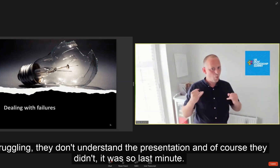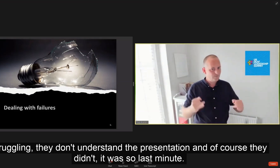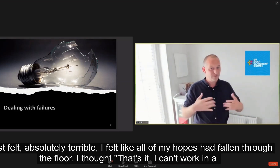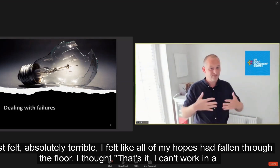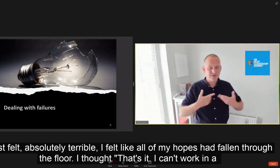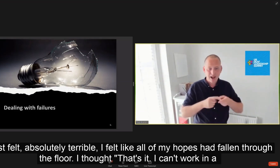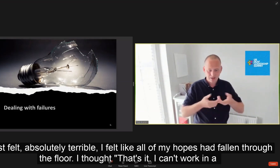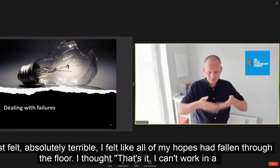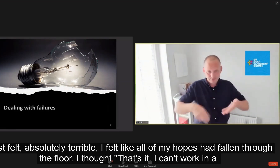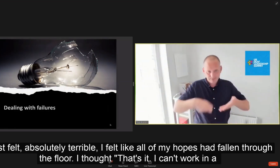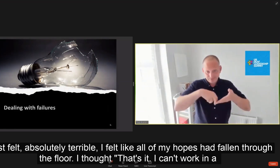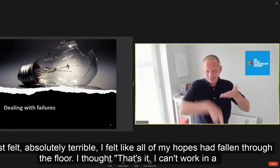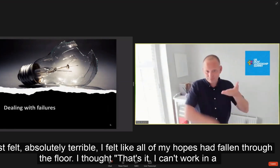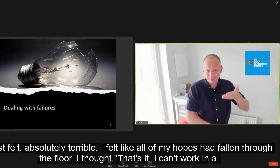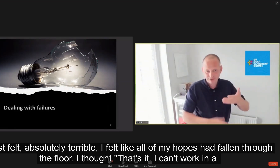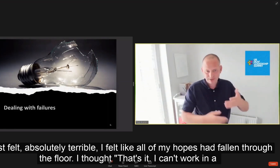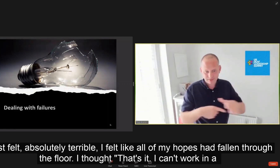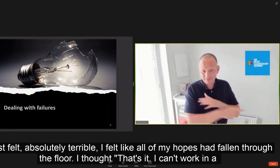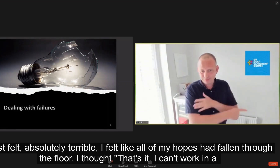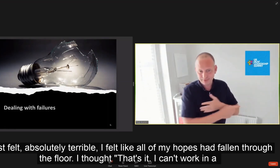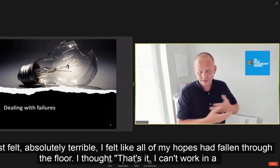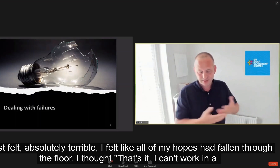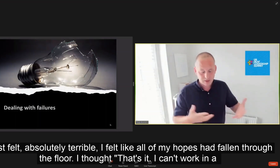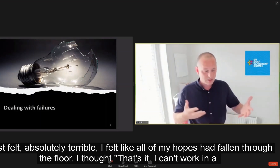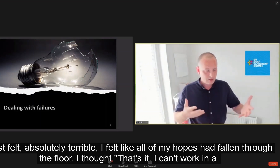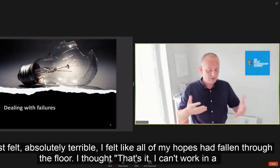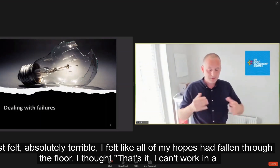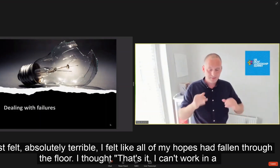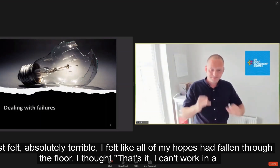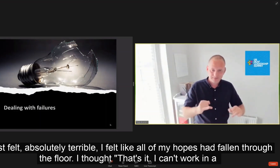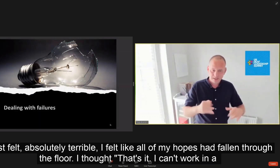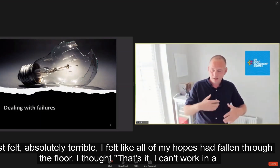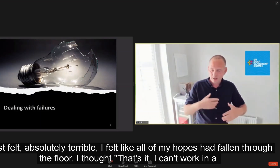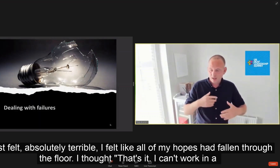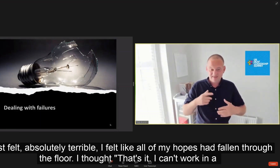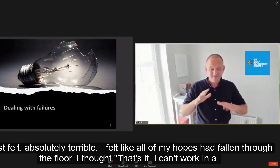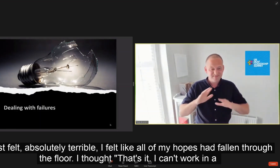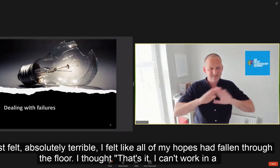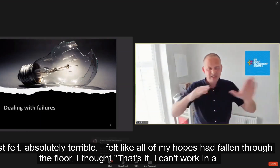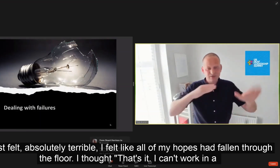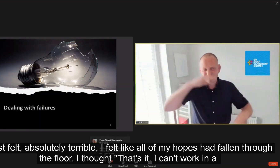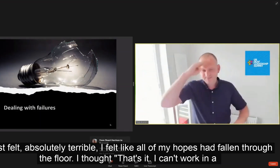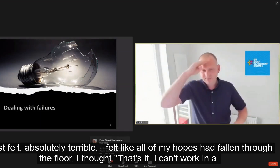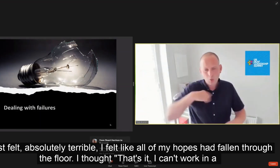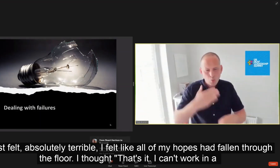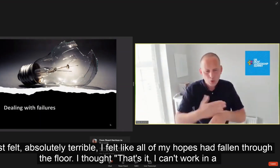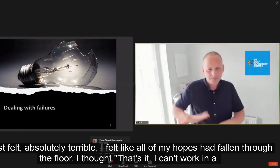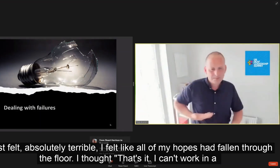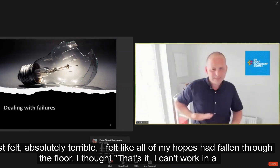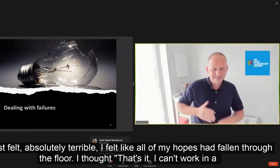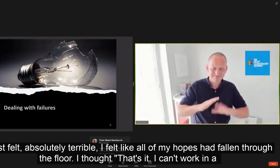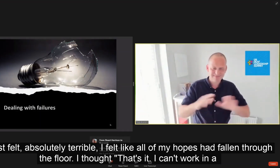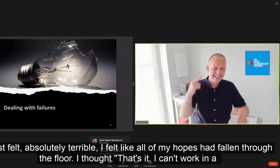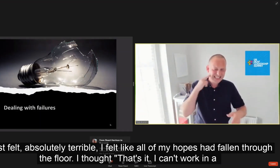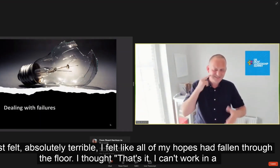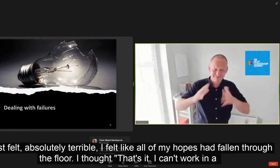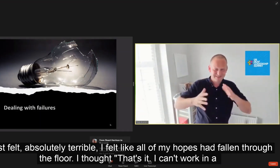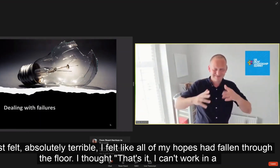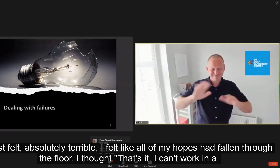I just felt absolutely terrible. I felt like all of my hopes had fallen through the floor. I thought, that's it. I can't work in a